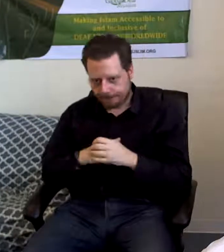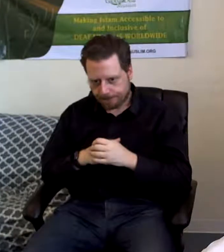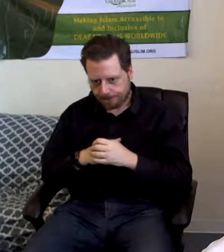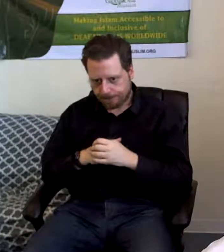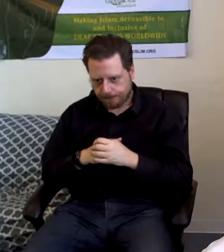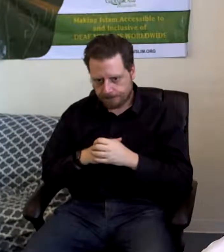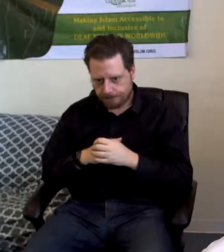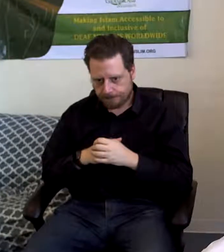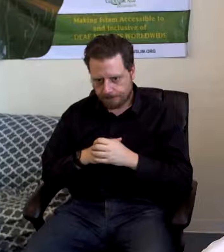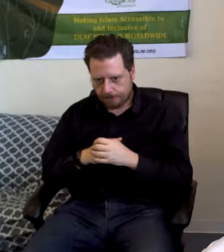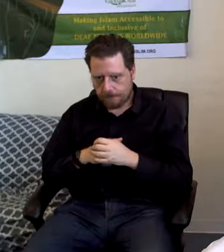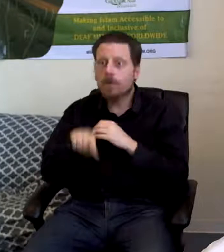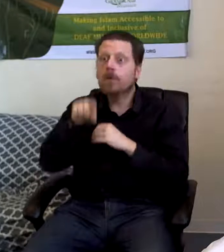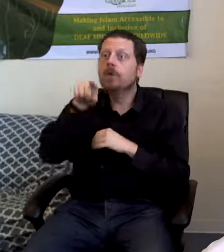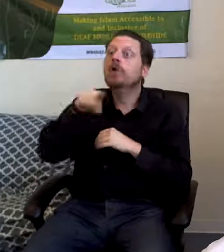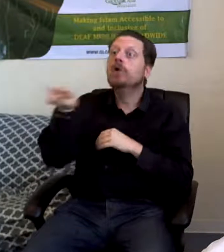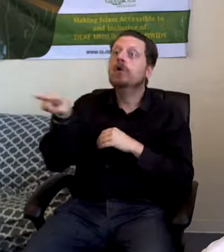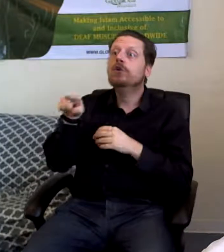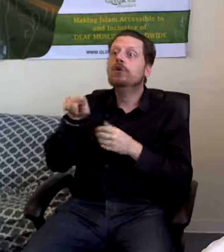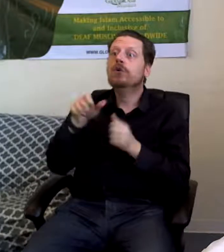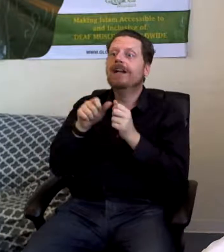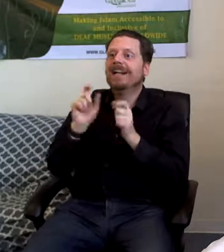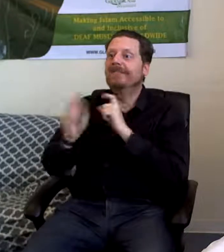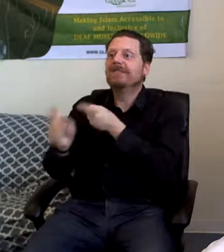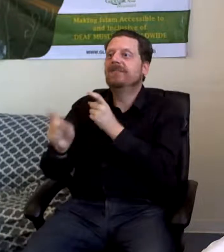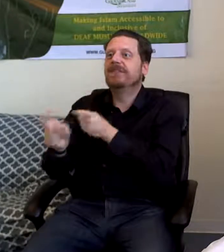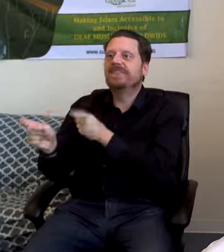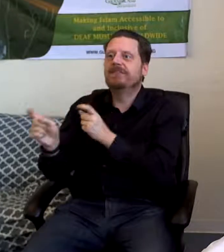When you give without counting,